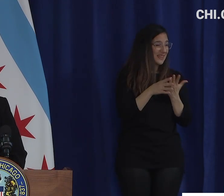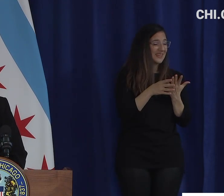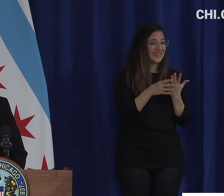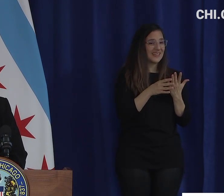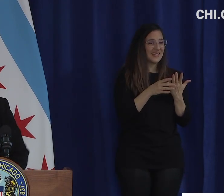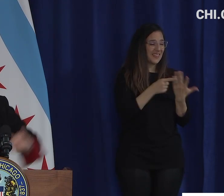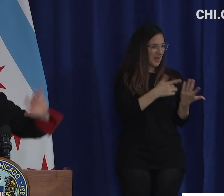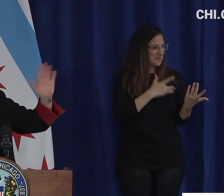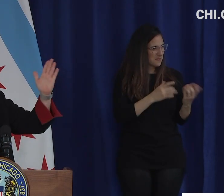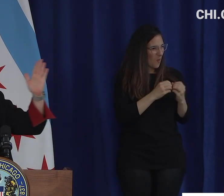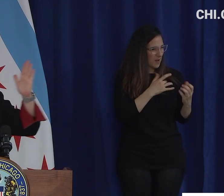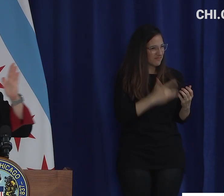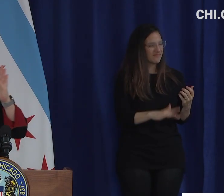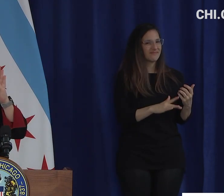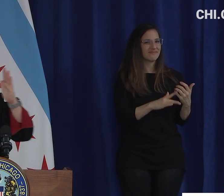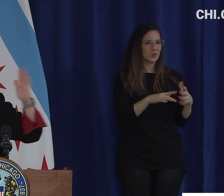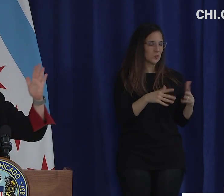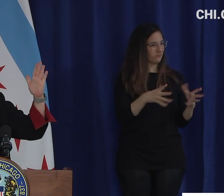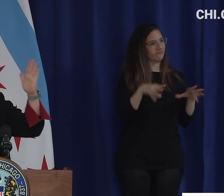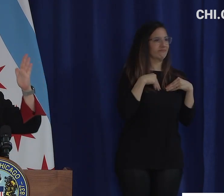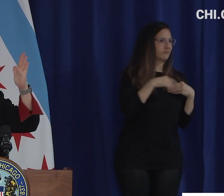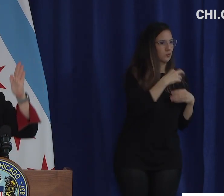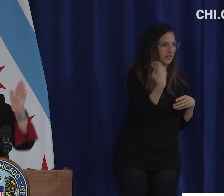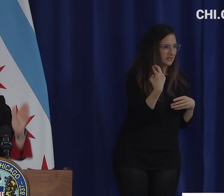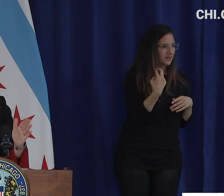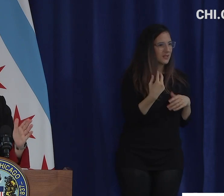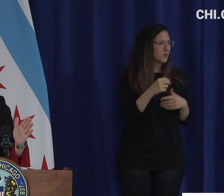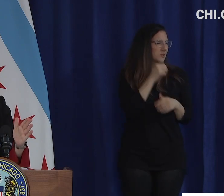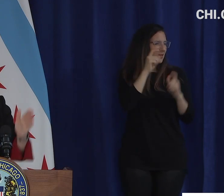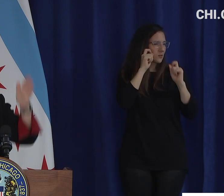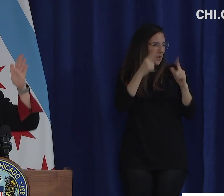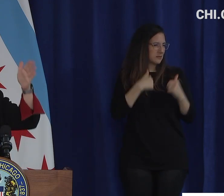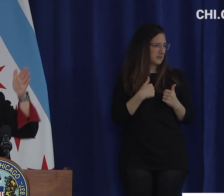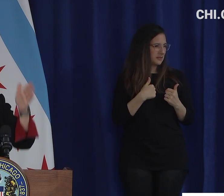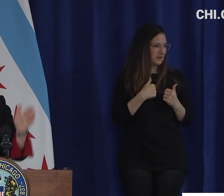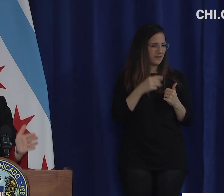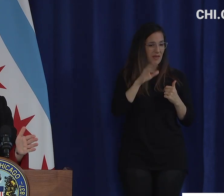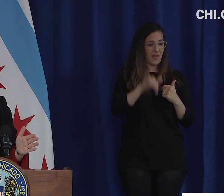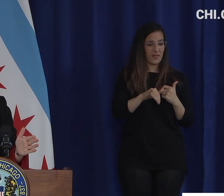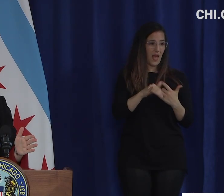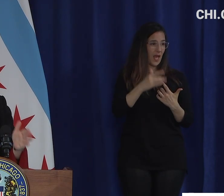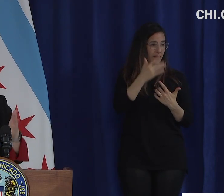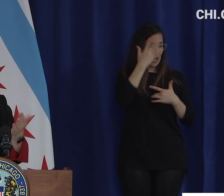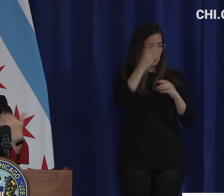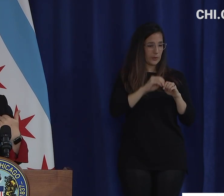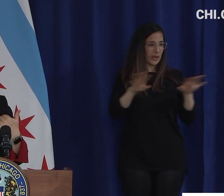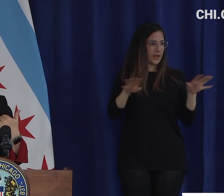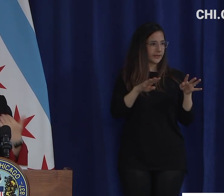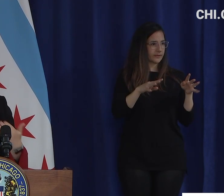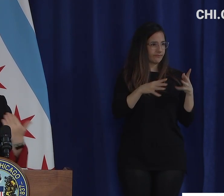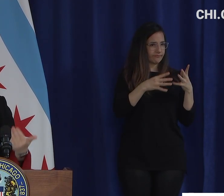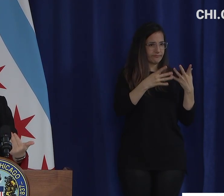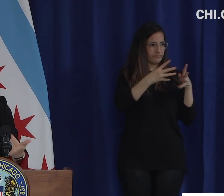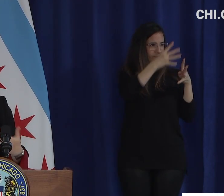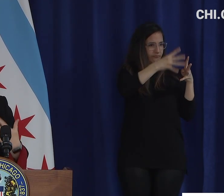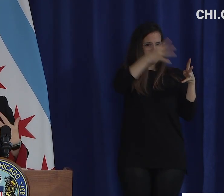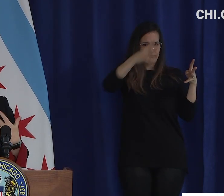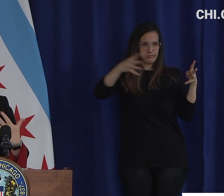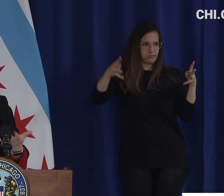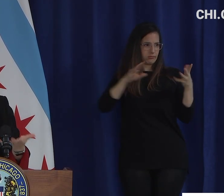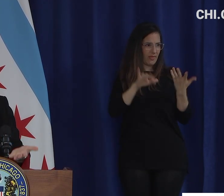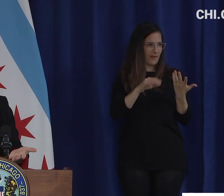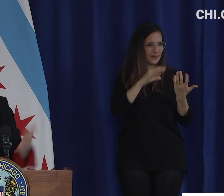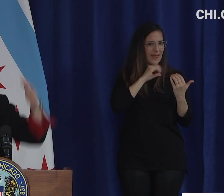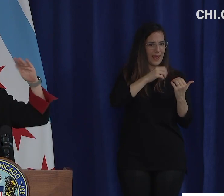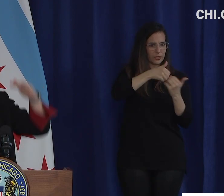surprise me, actually, that that is the way that we are seeing our outbreak look in terms of age distribution. And if I had to